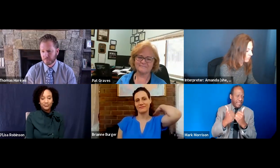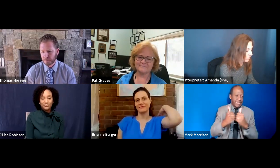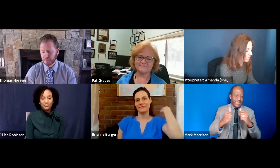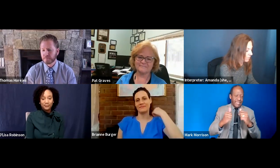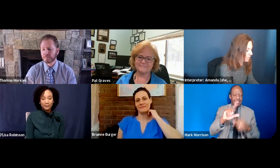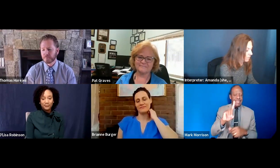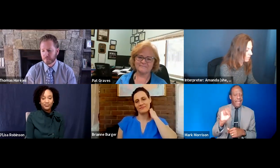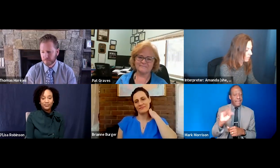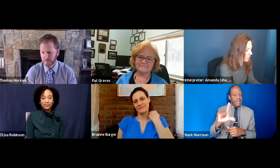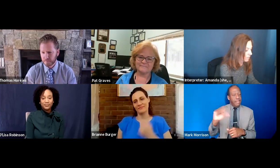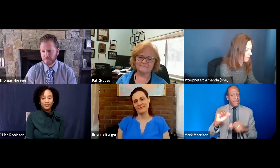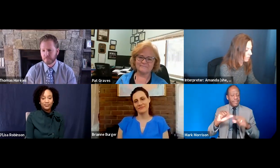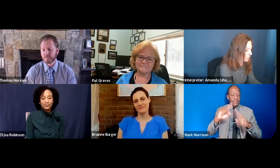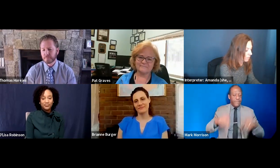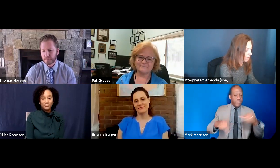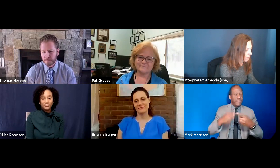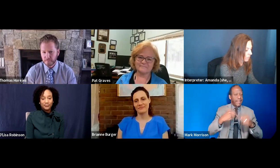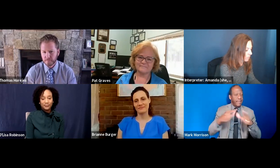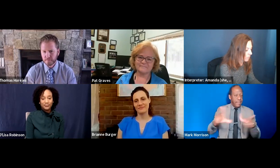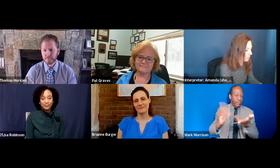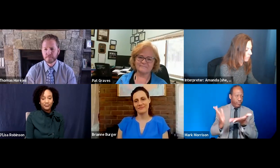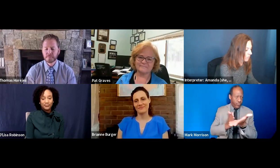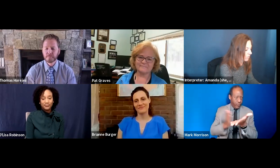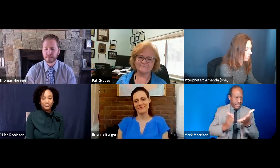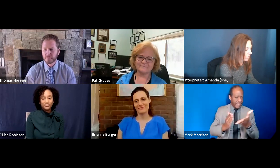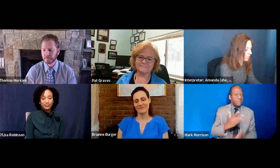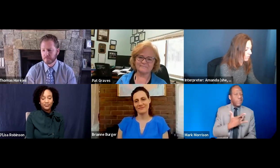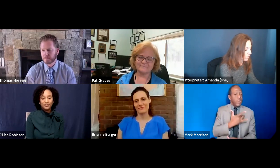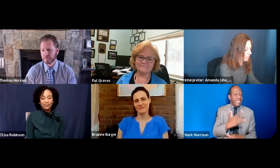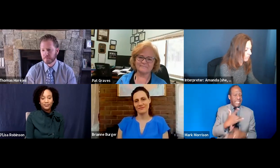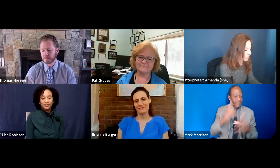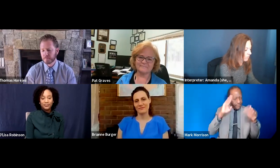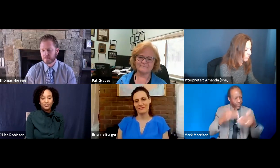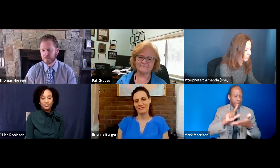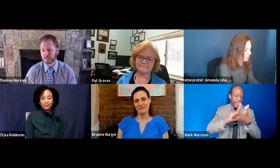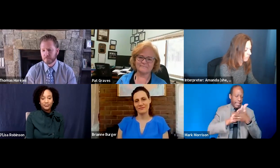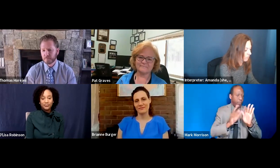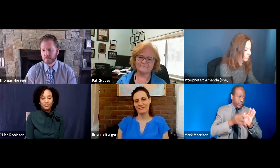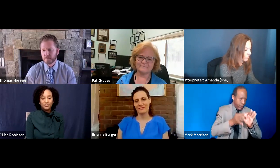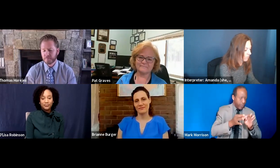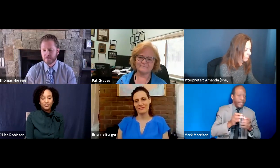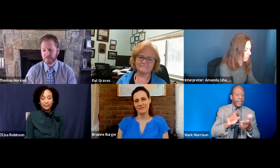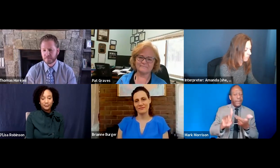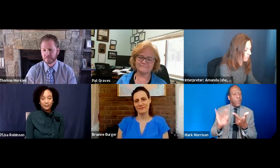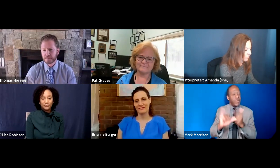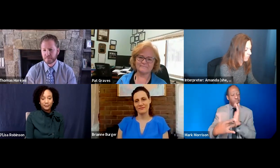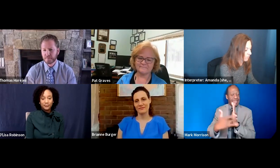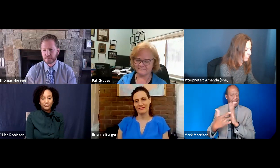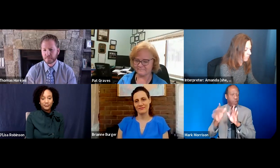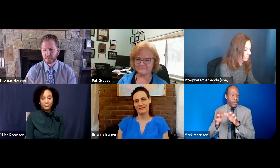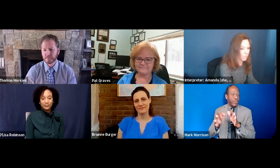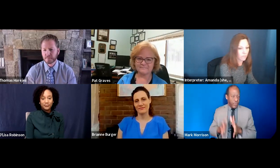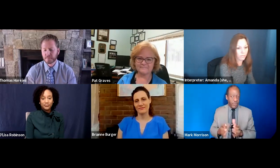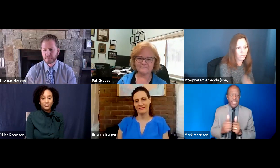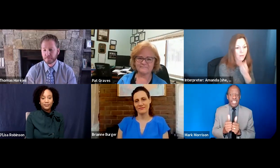an agency. And my agency is Diversified Sign Language Services, DSLS, and we